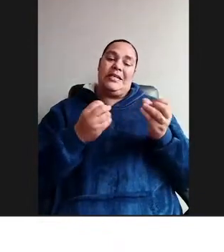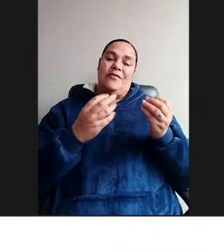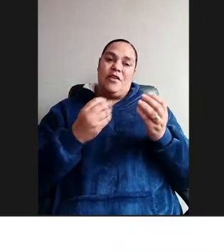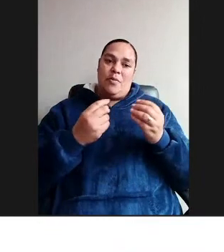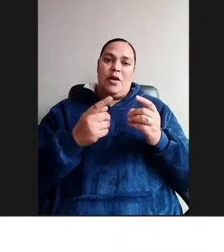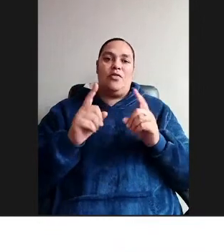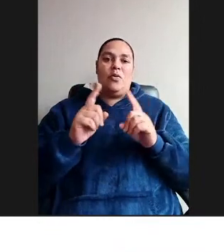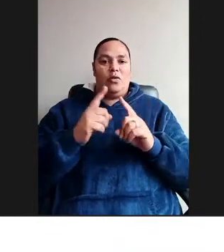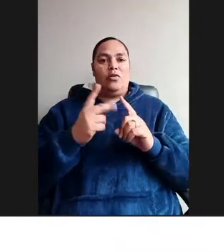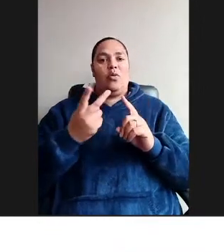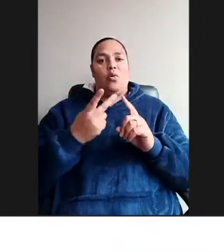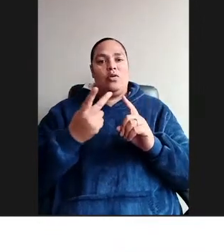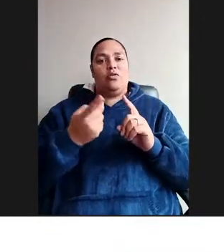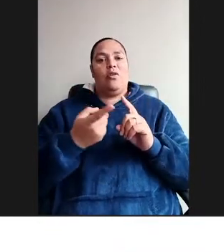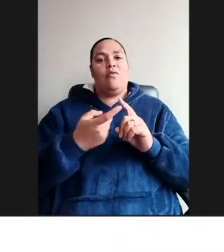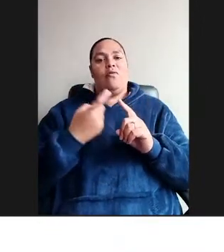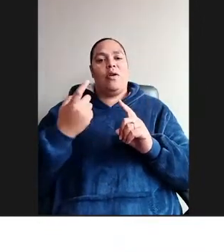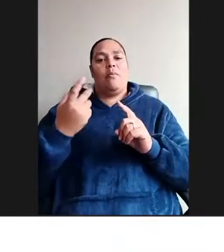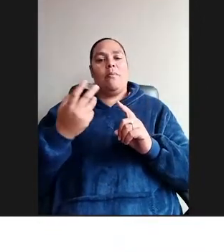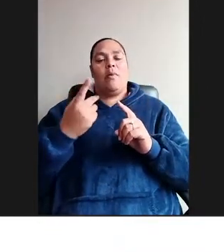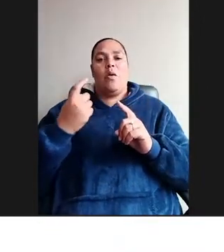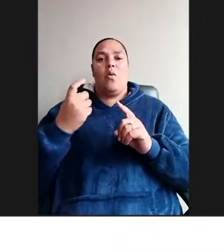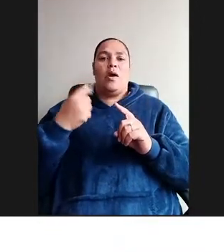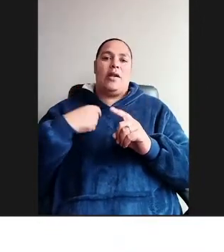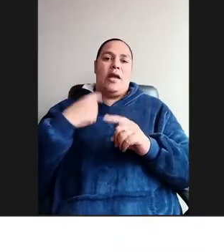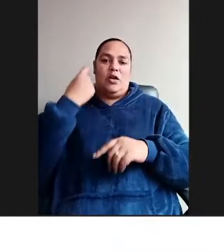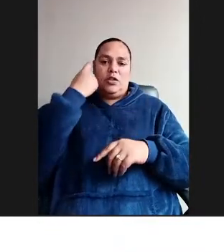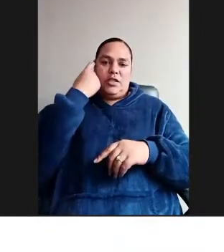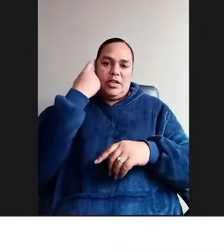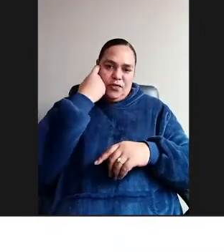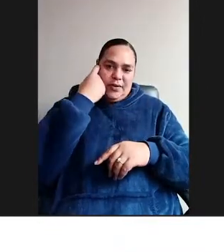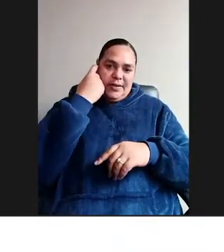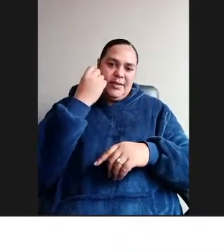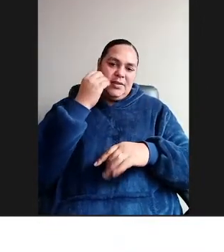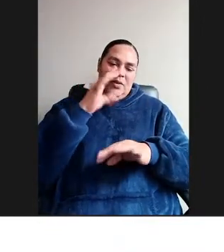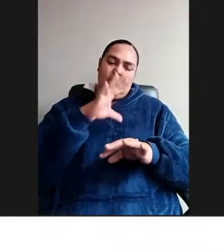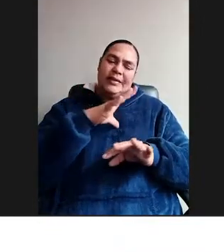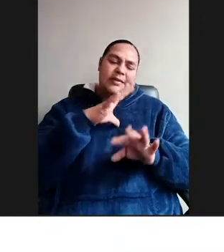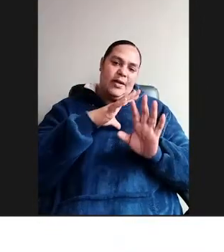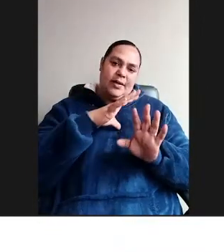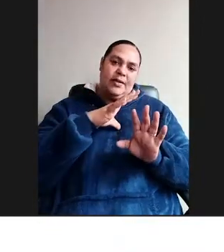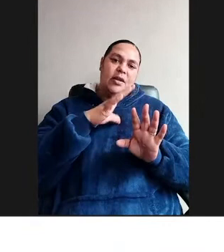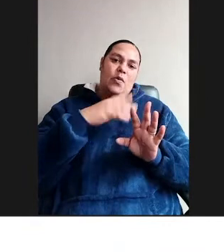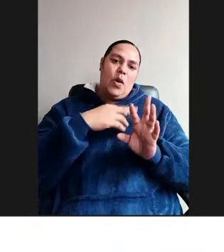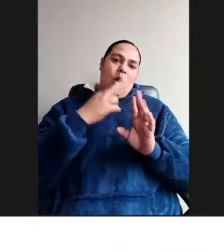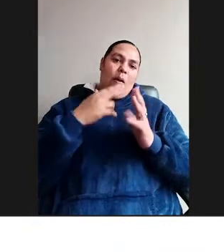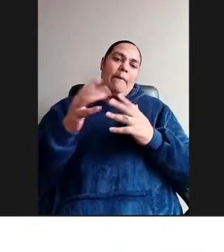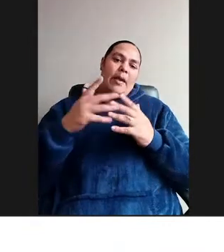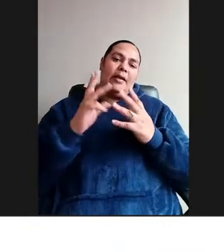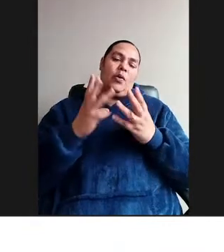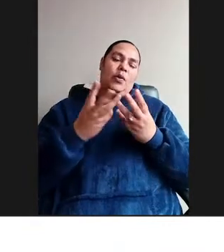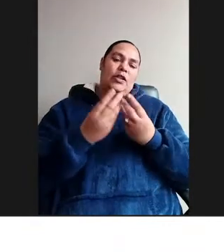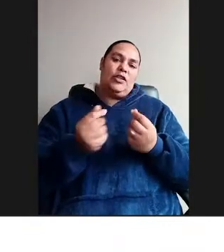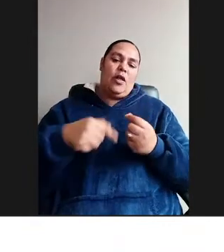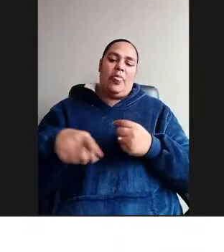from one of our secretaries. So, but that's fine. Let's hope the matter is resolved this week. Thank